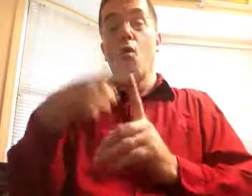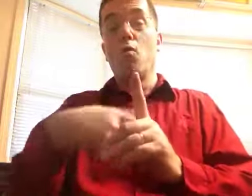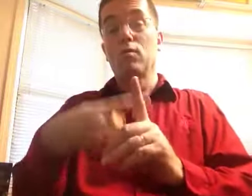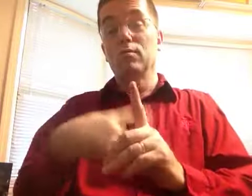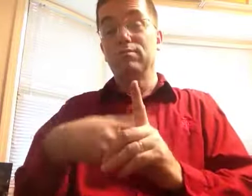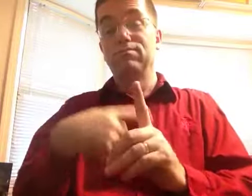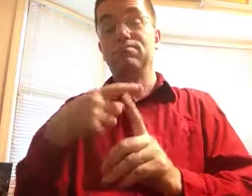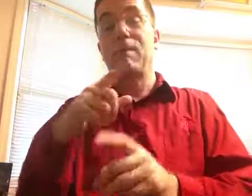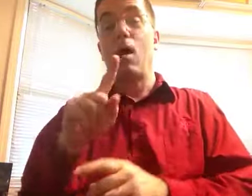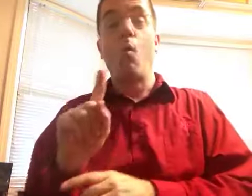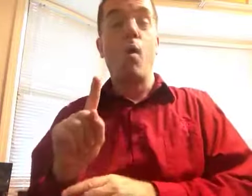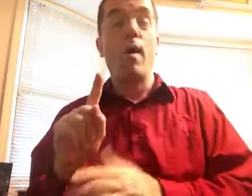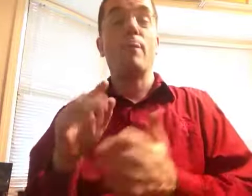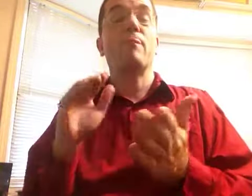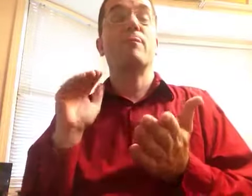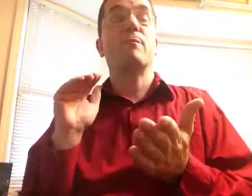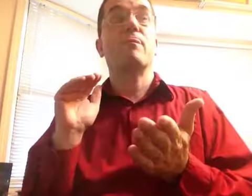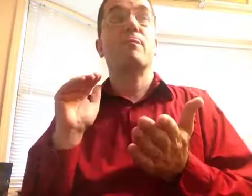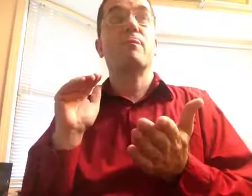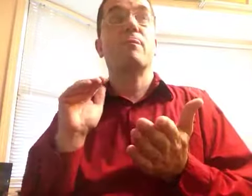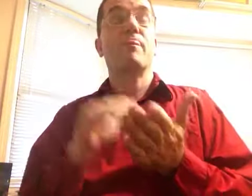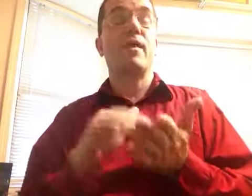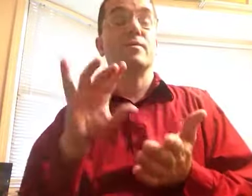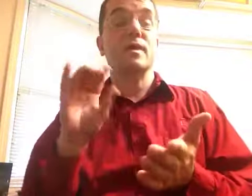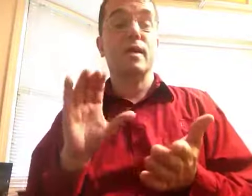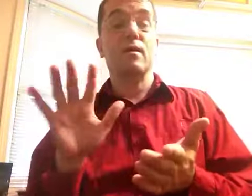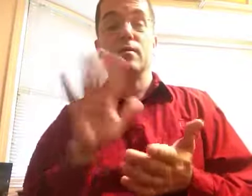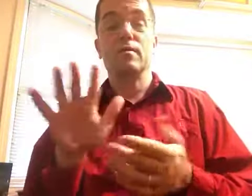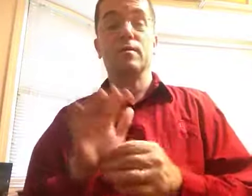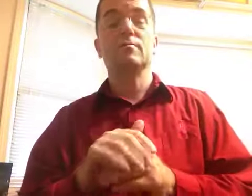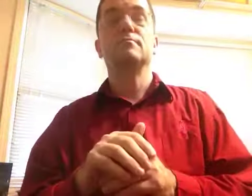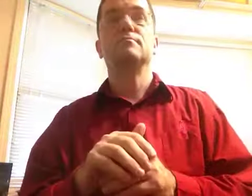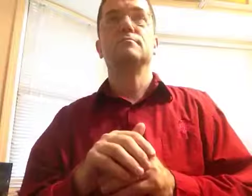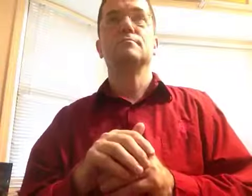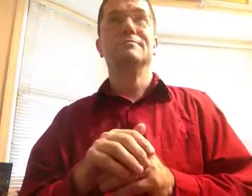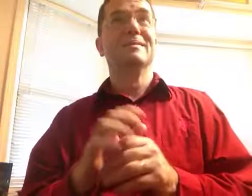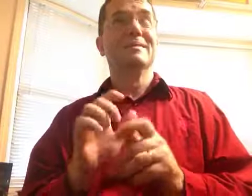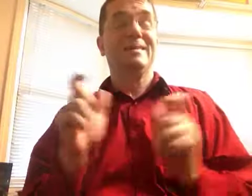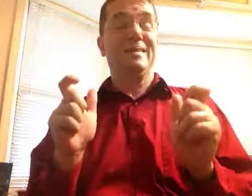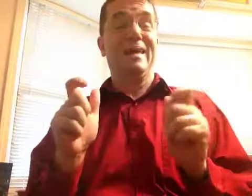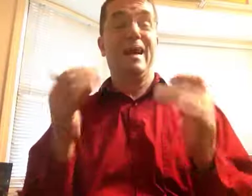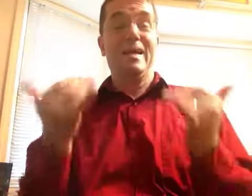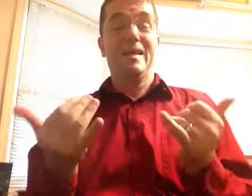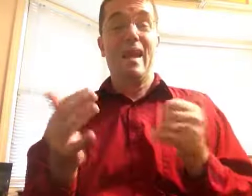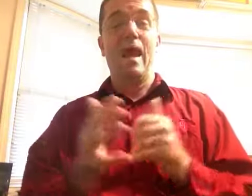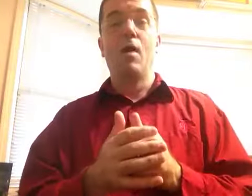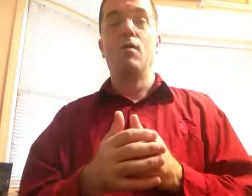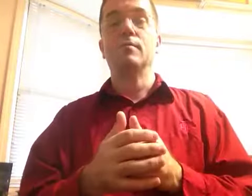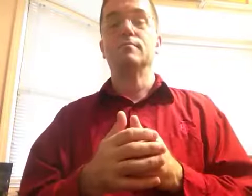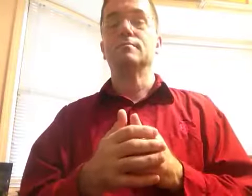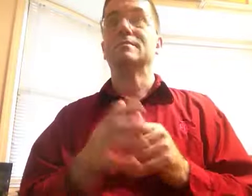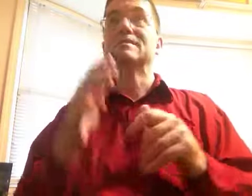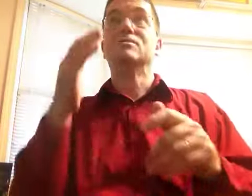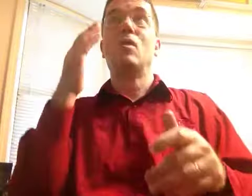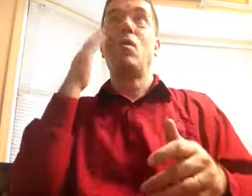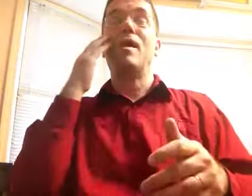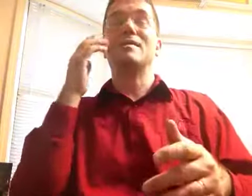my husband is trying to do some other things, but right now we're struggling. Do we just hang on and stay in the home instead of